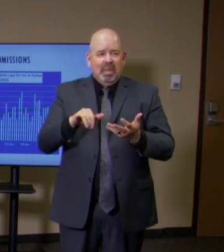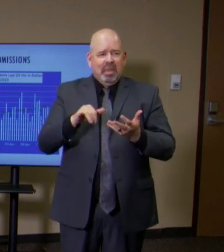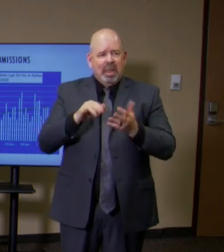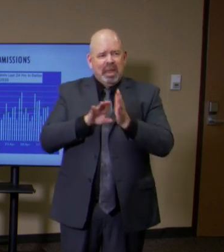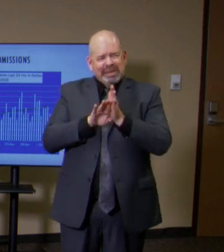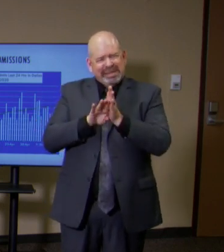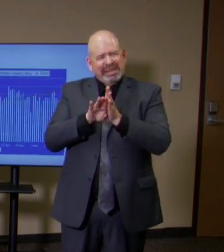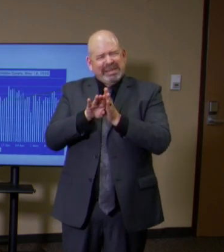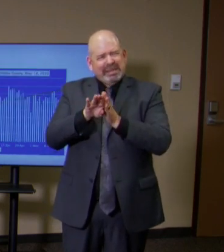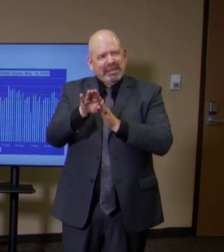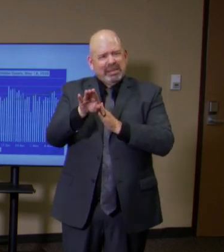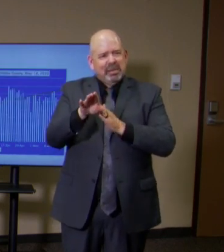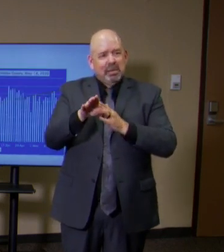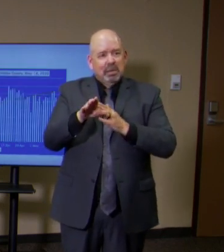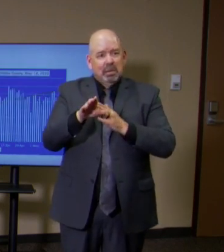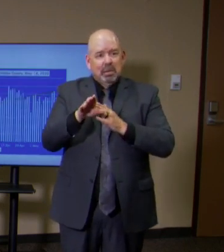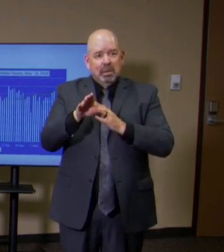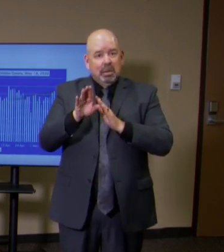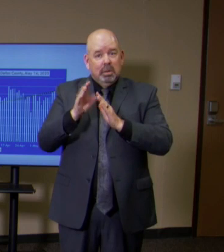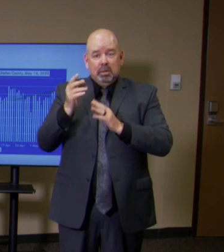14-day decline seen.